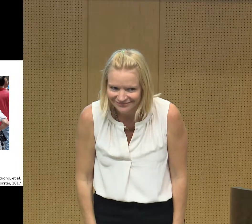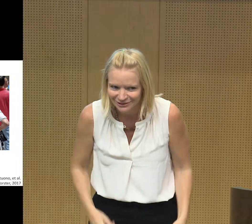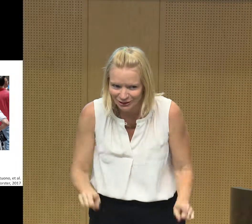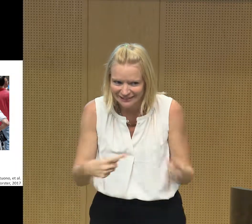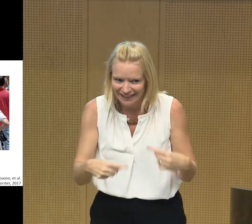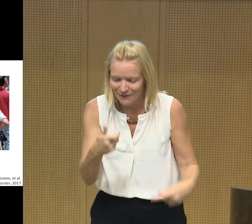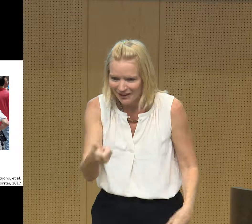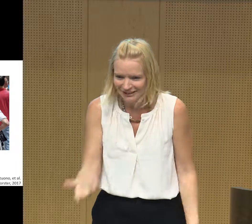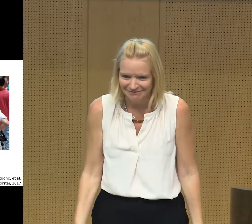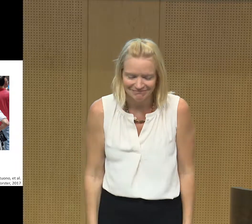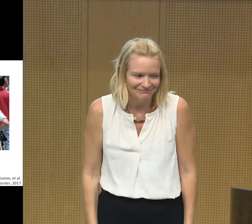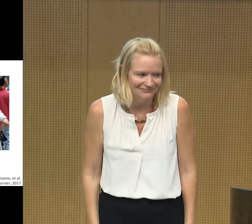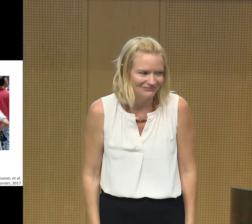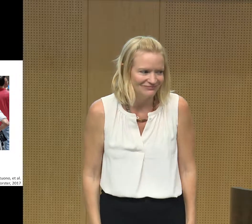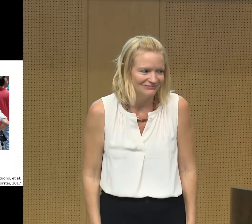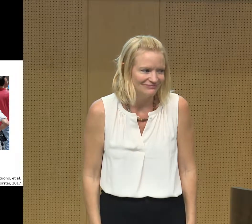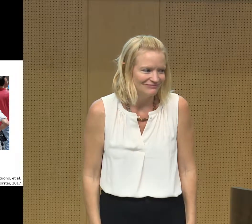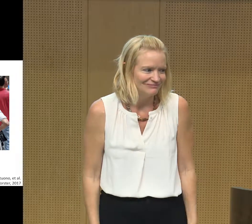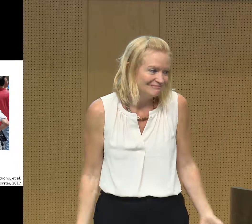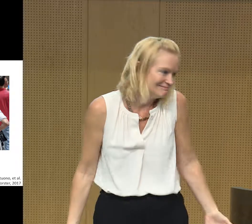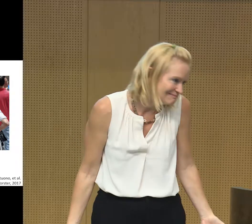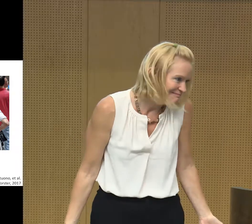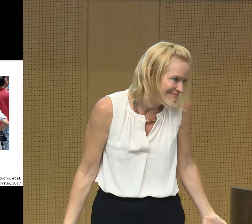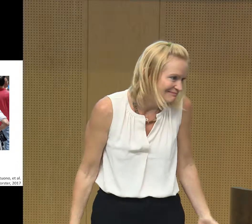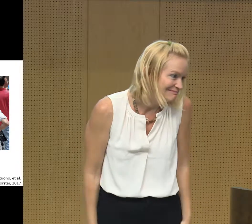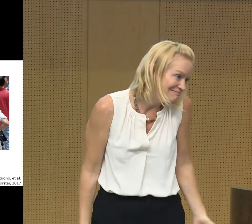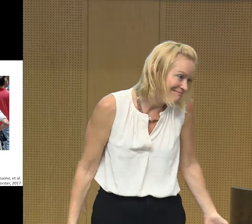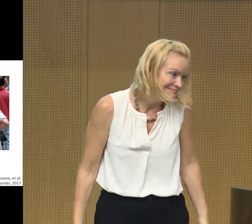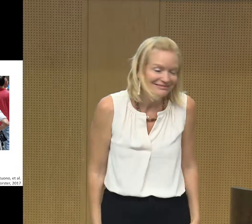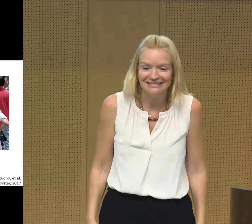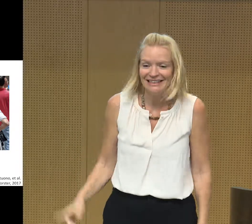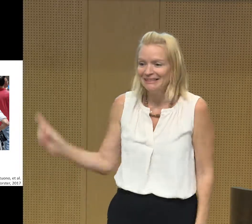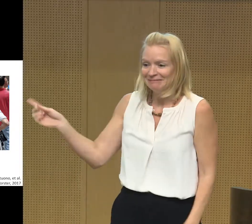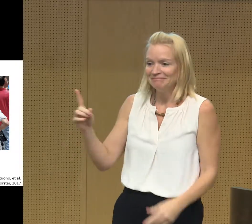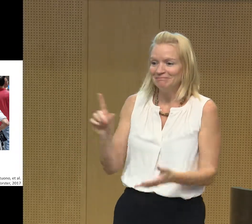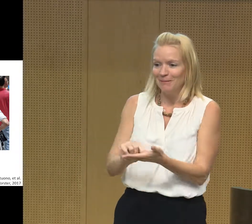So when you're doing sign watching, you're looking at people's faces.